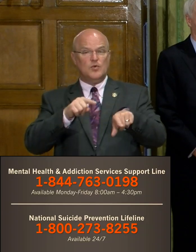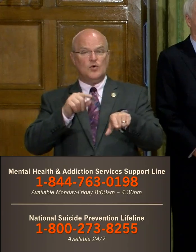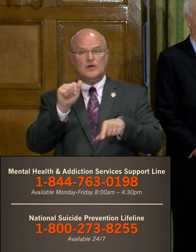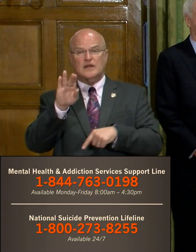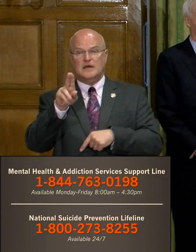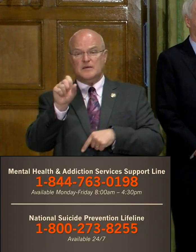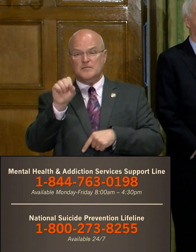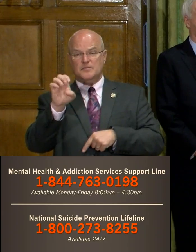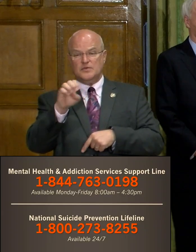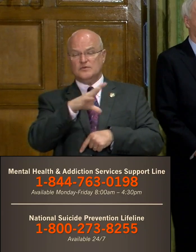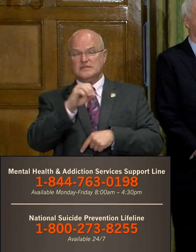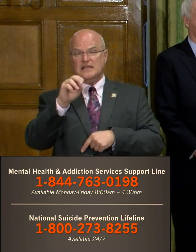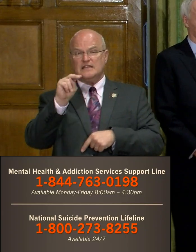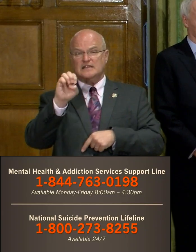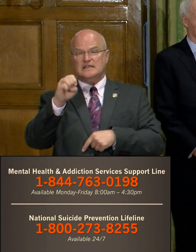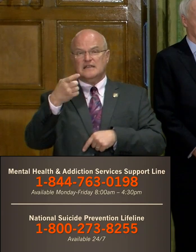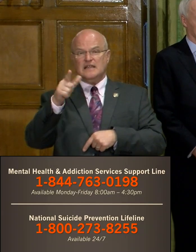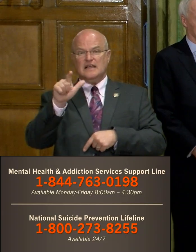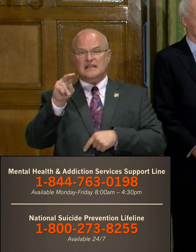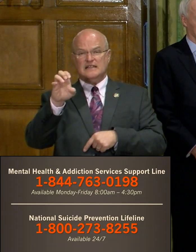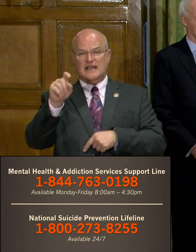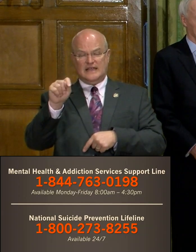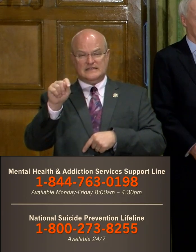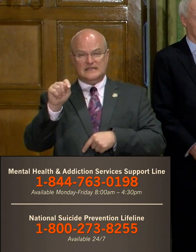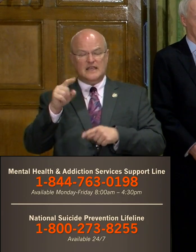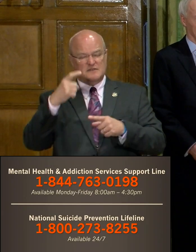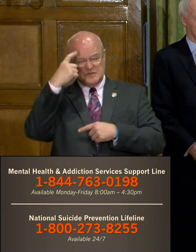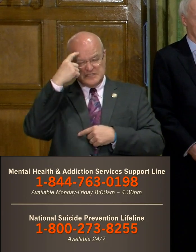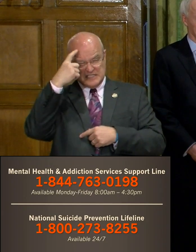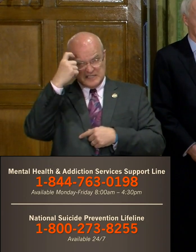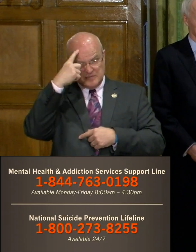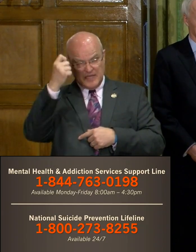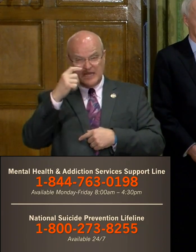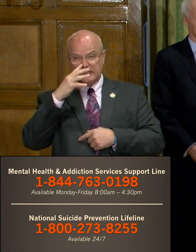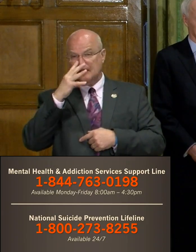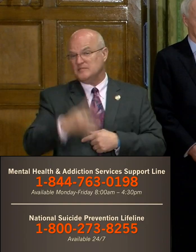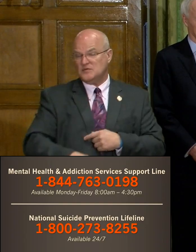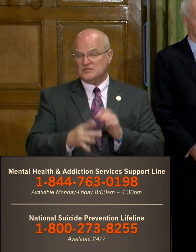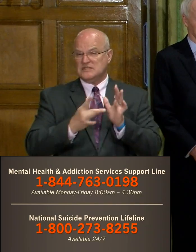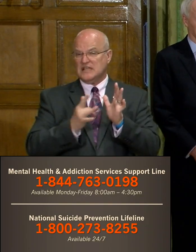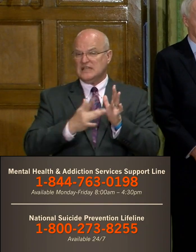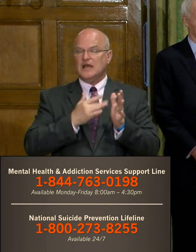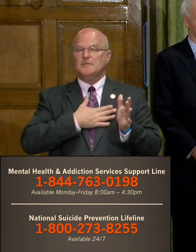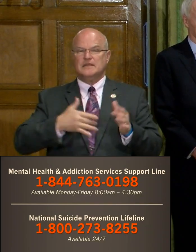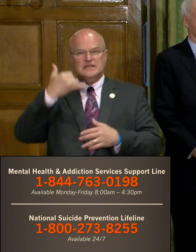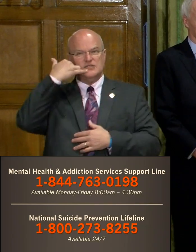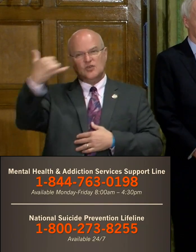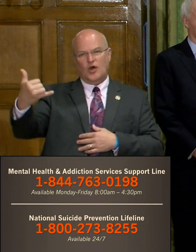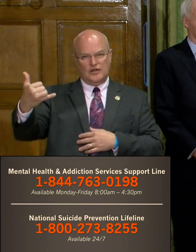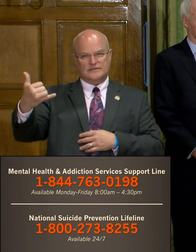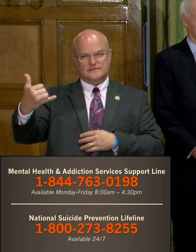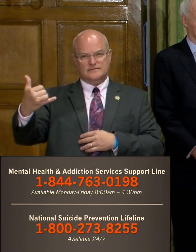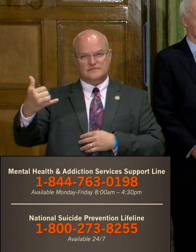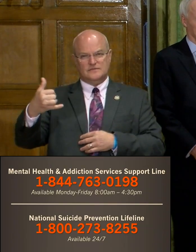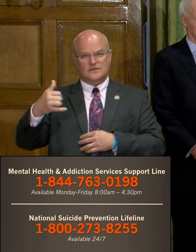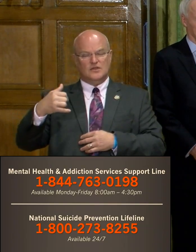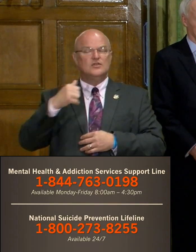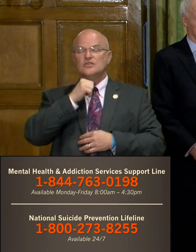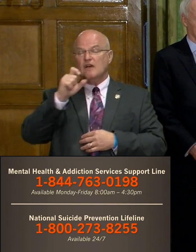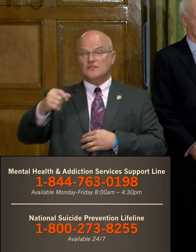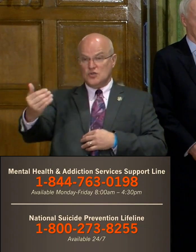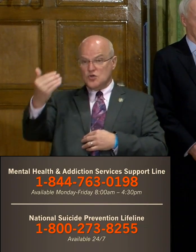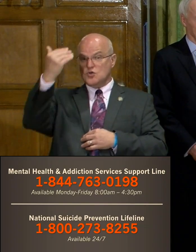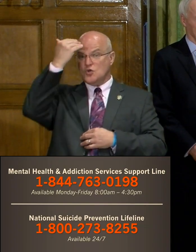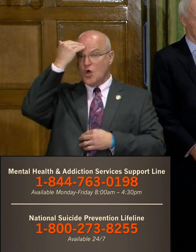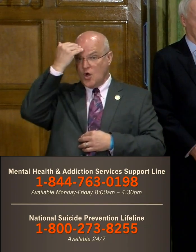and neglect. So we need your help in the community. If you suspect abuse or neglect, please call the hotline. You do not have to know